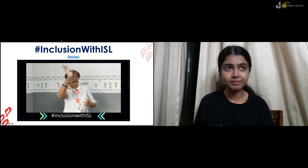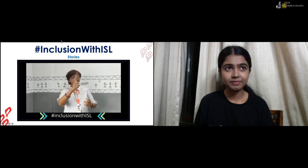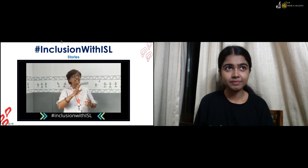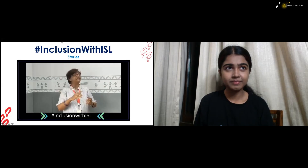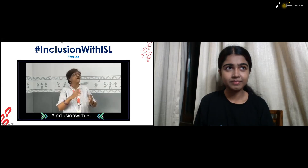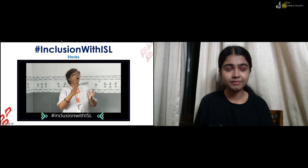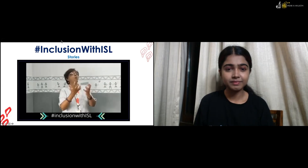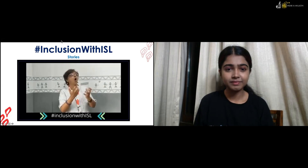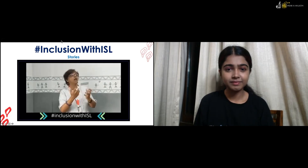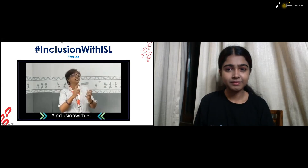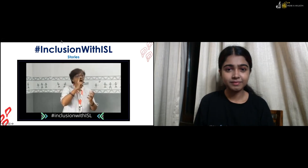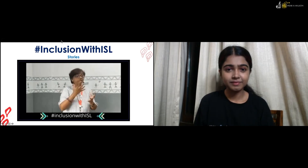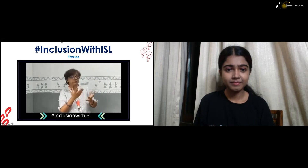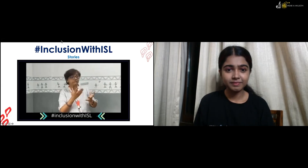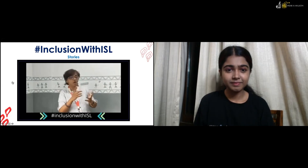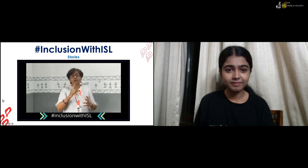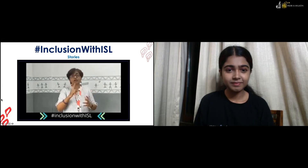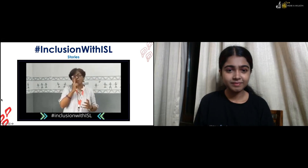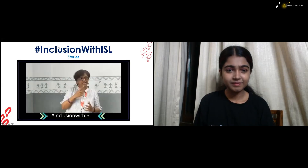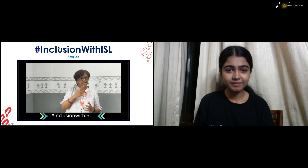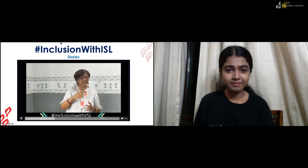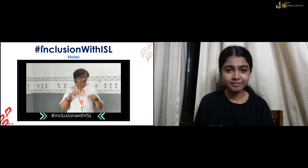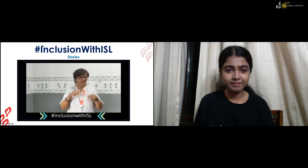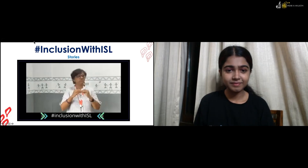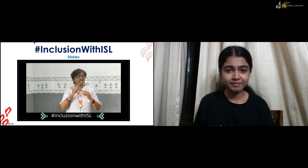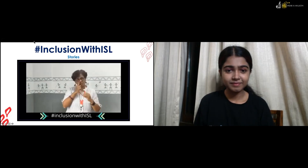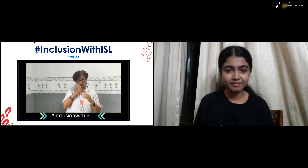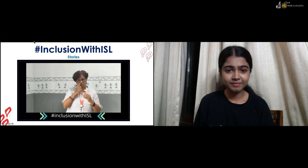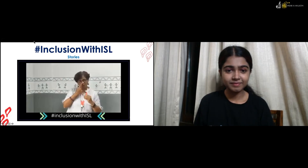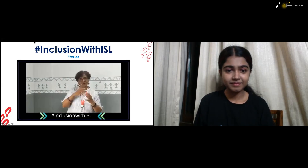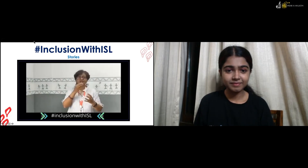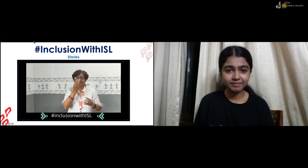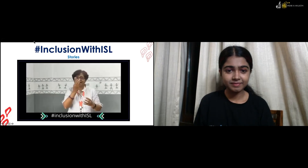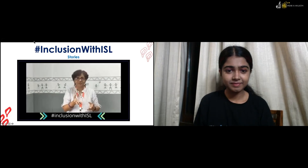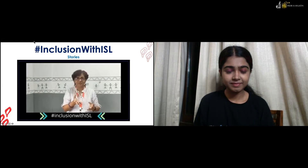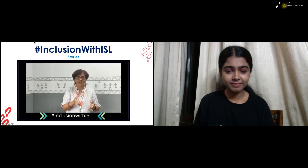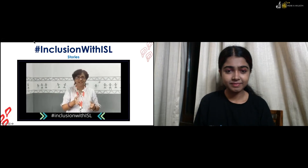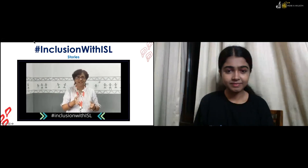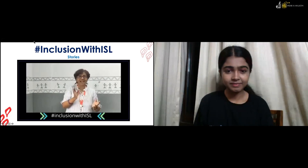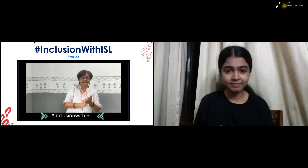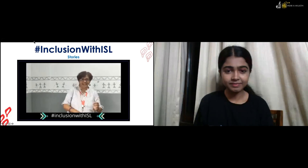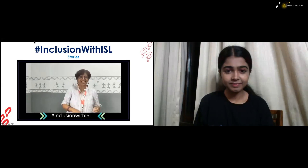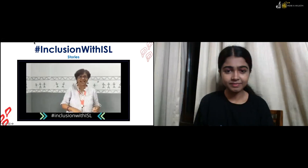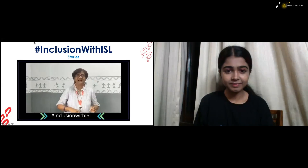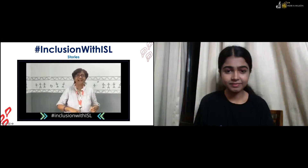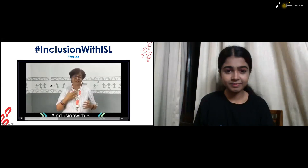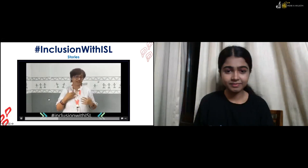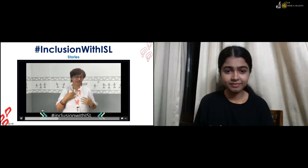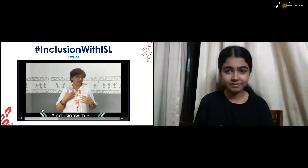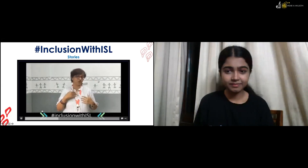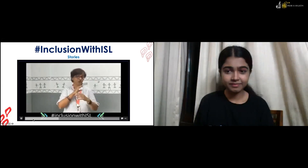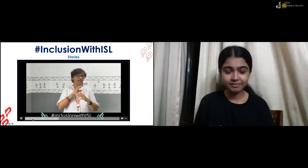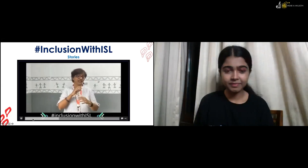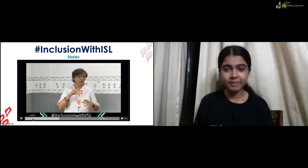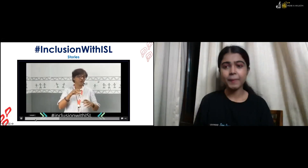with the family, so it's you can easily sign, and if you want to sign boarding, So yes,